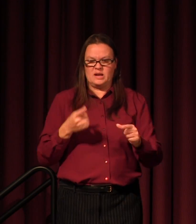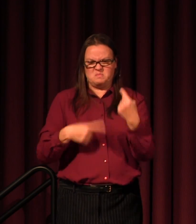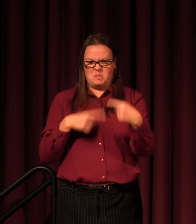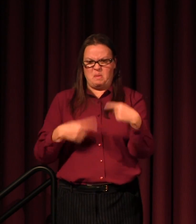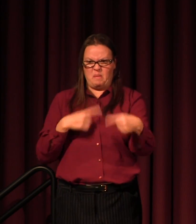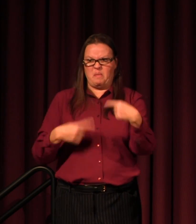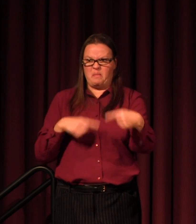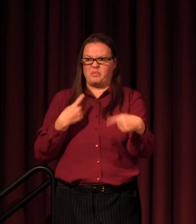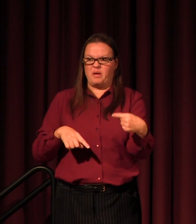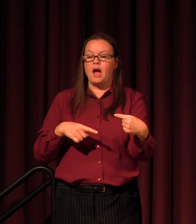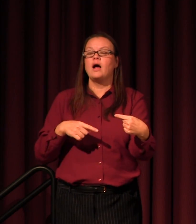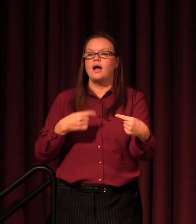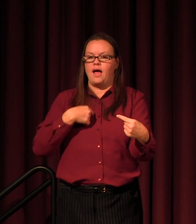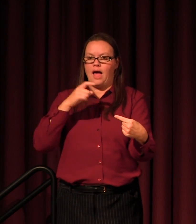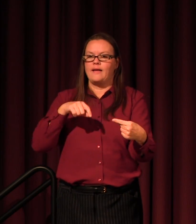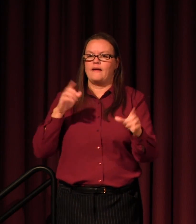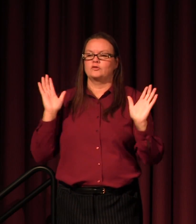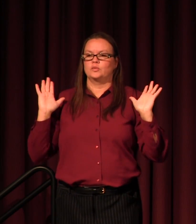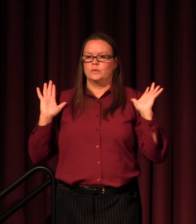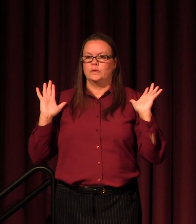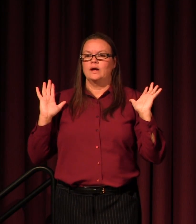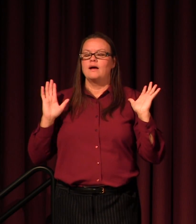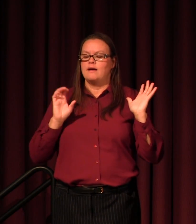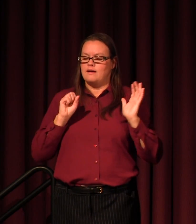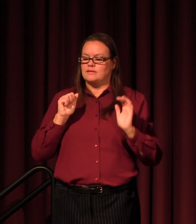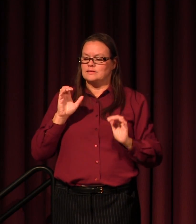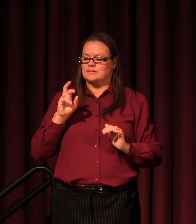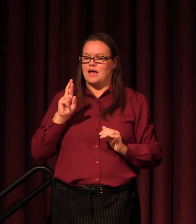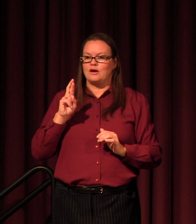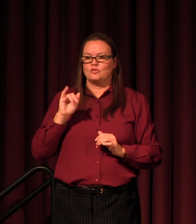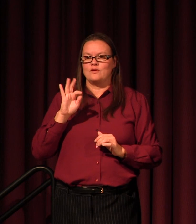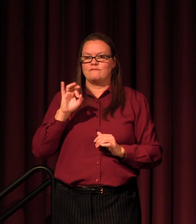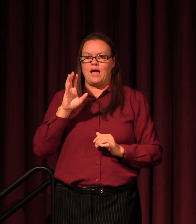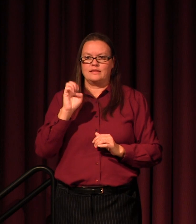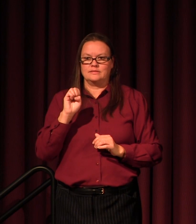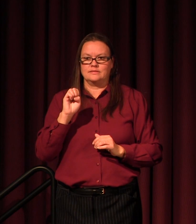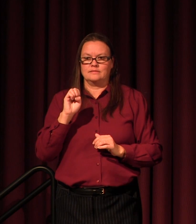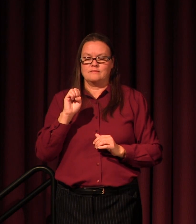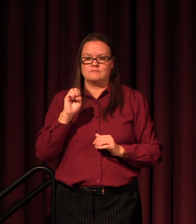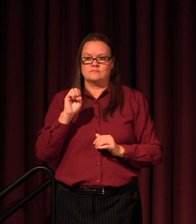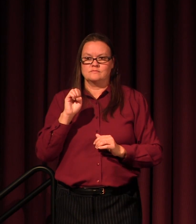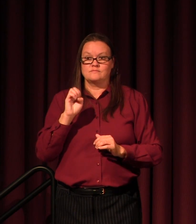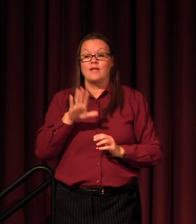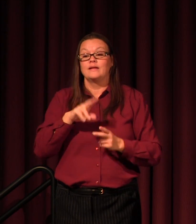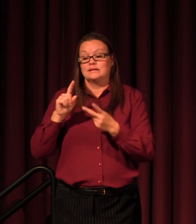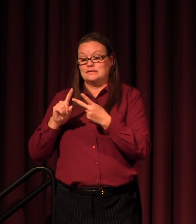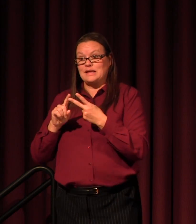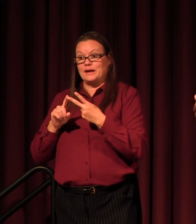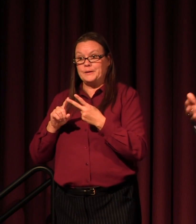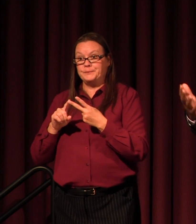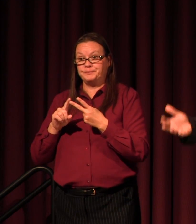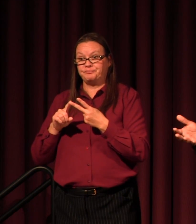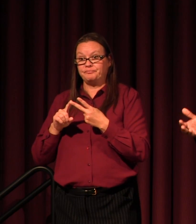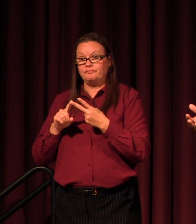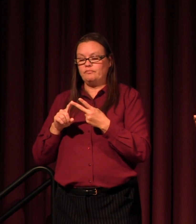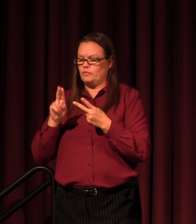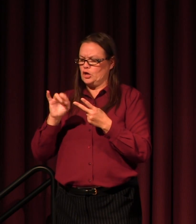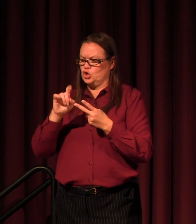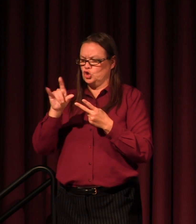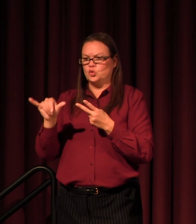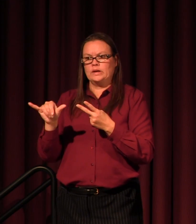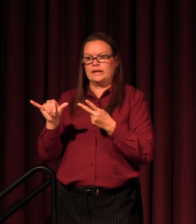have to remind myself of that every day. The other thing is, it's really hard to convince people that unity is a thing